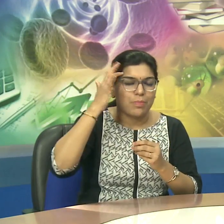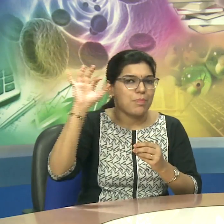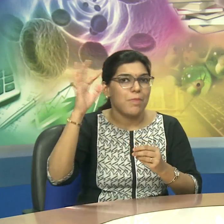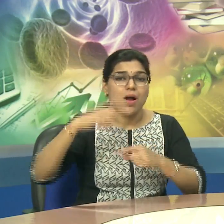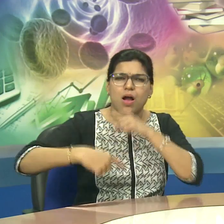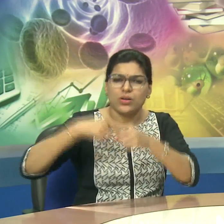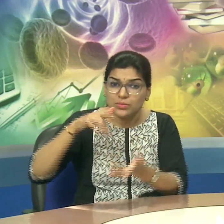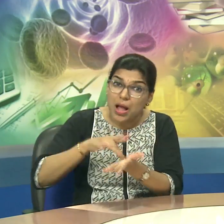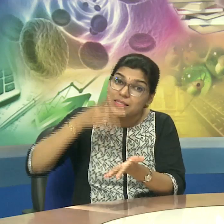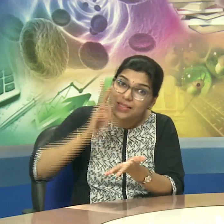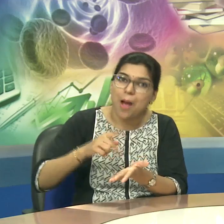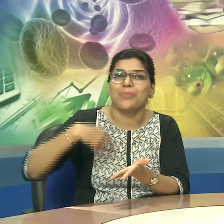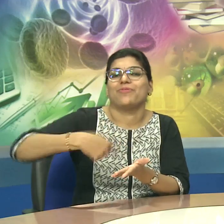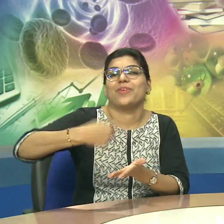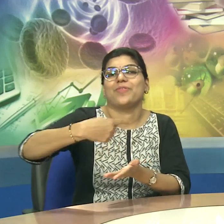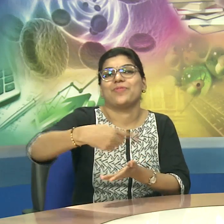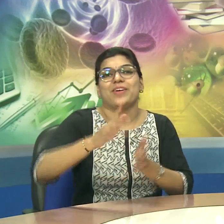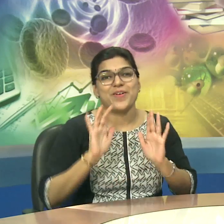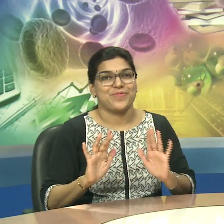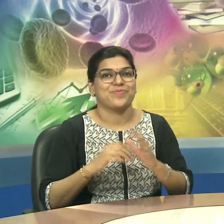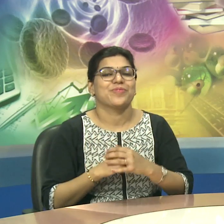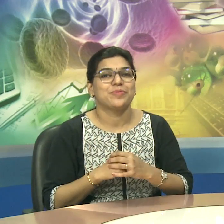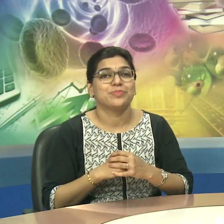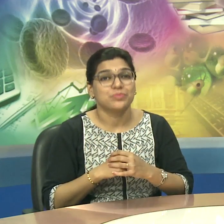sentences the parrot was listening for a quite long time.